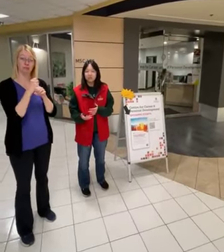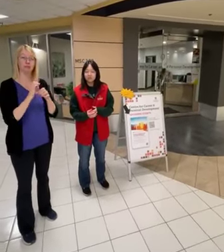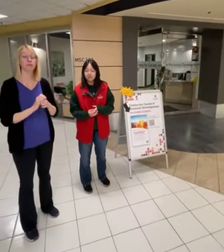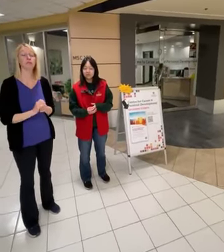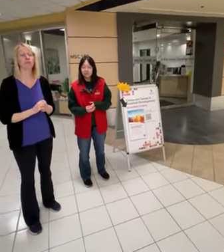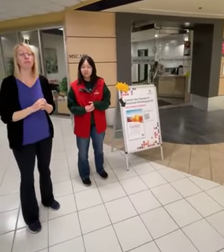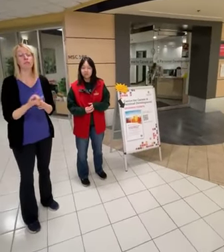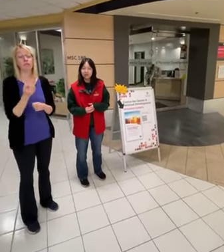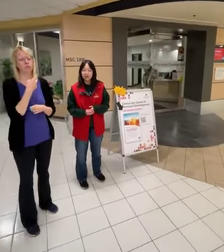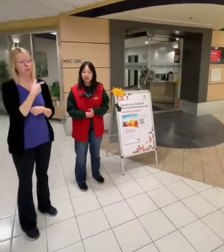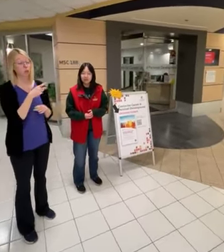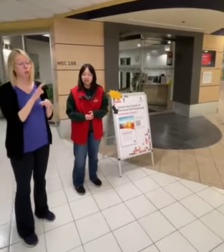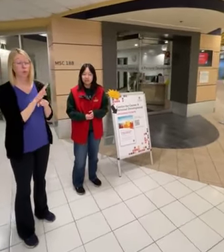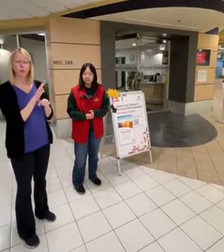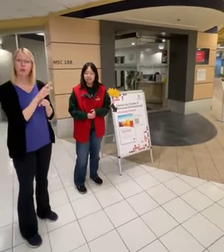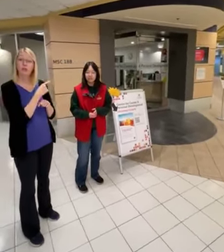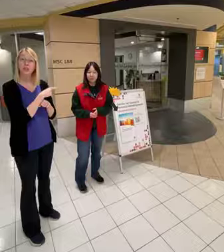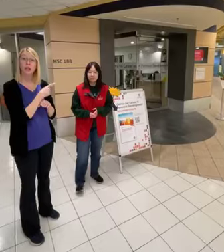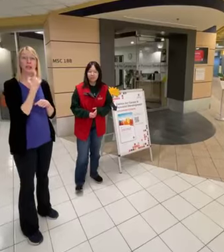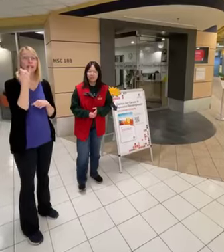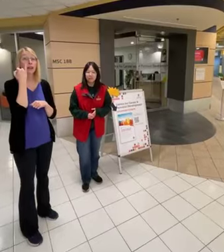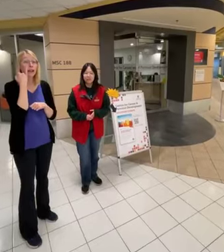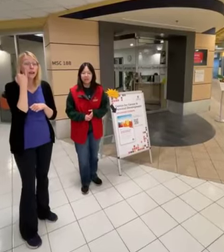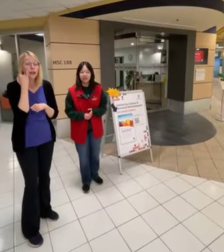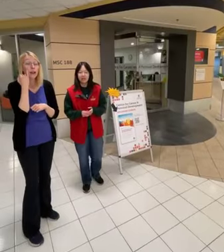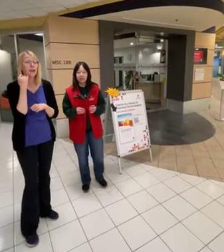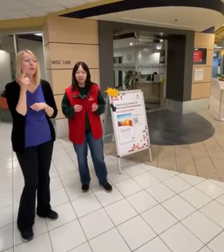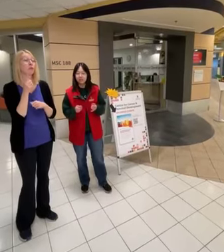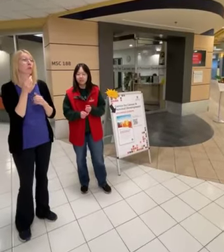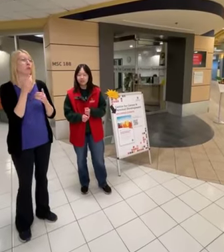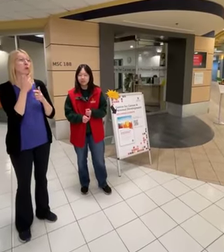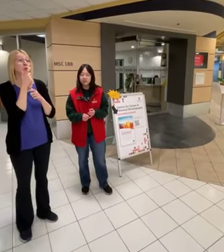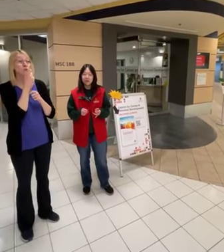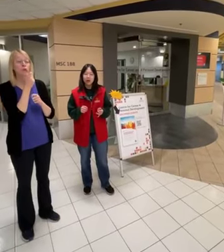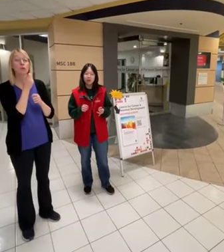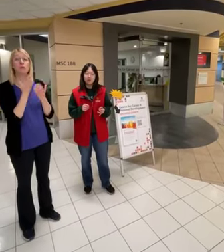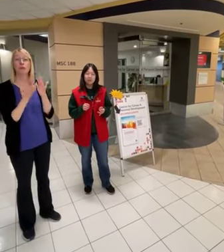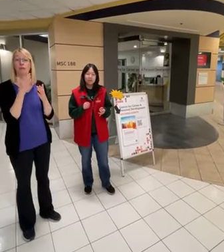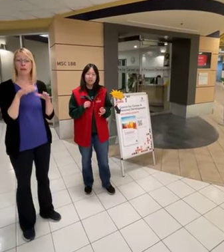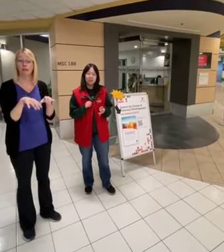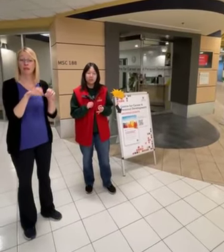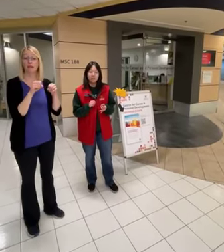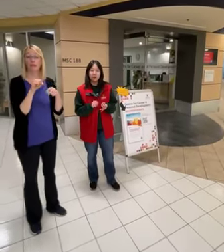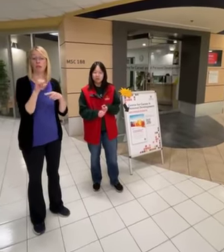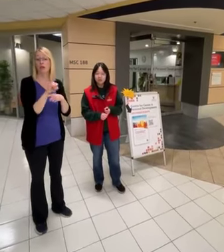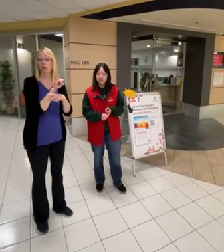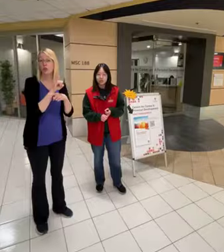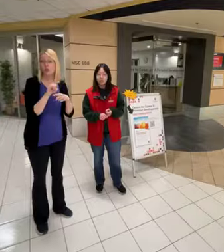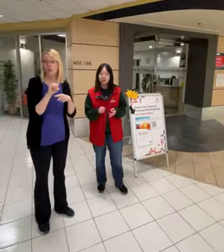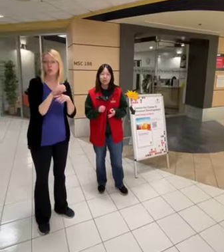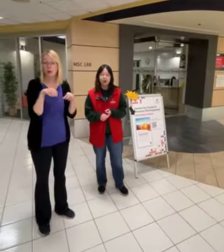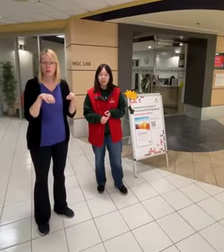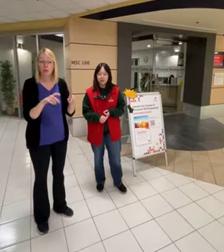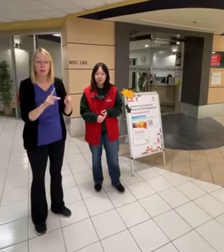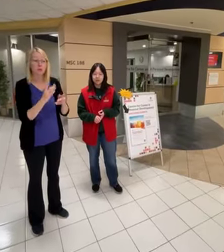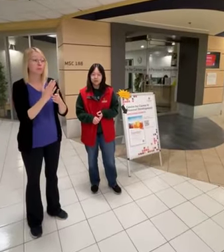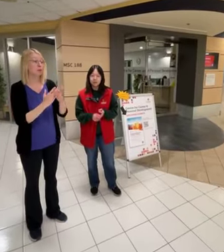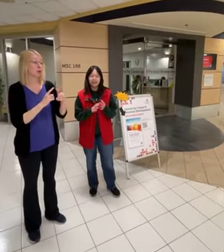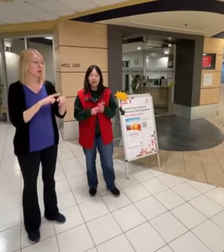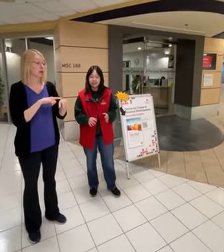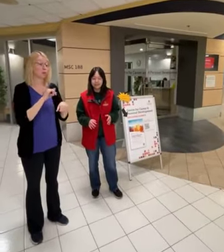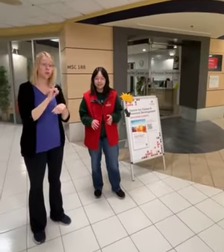if during your university career you are interested in potentially obtaining an internship opportunity, a part-time job, a